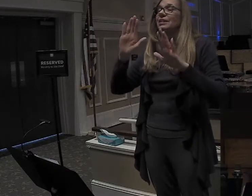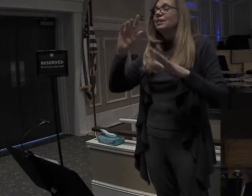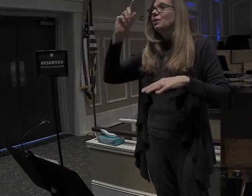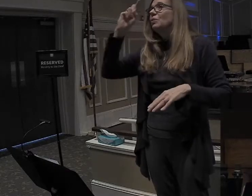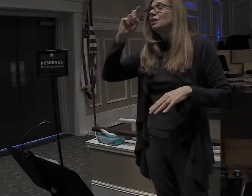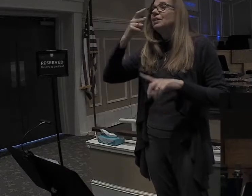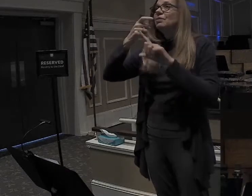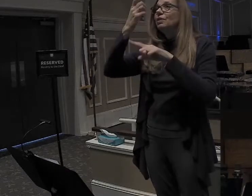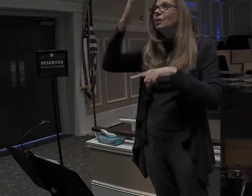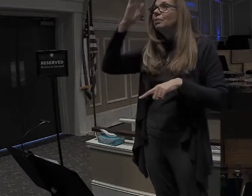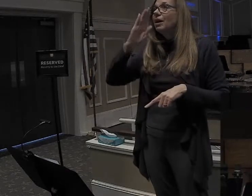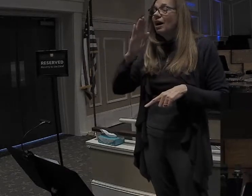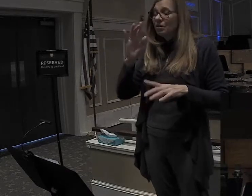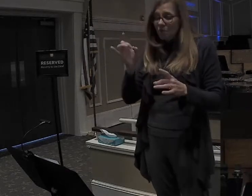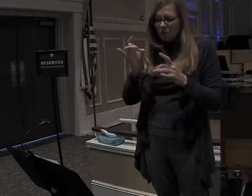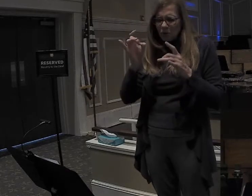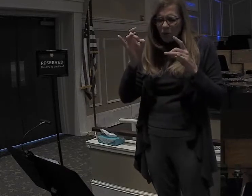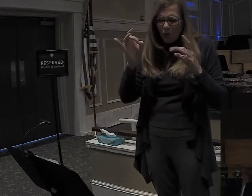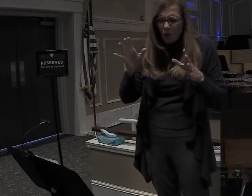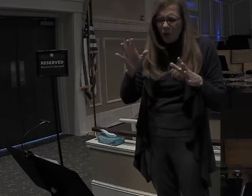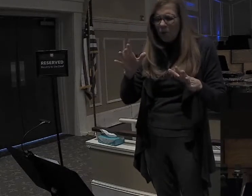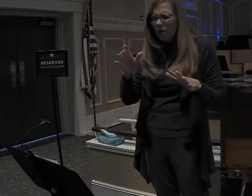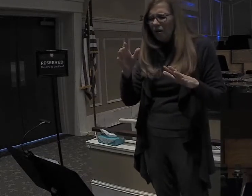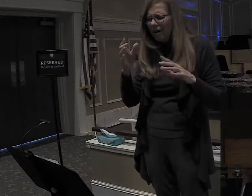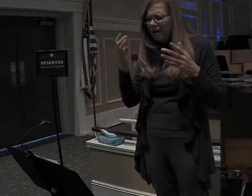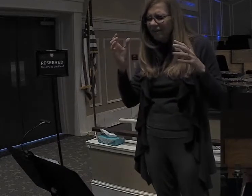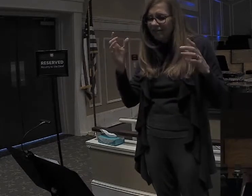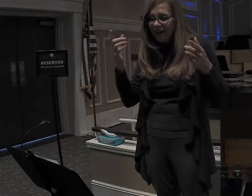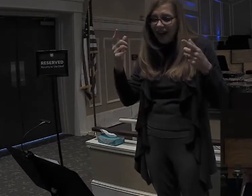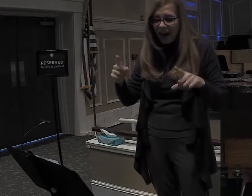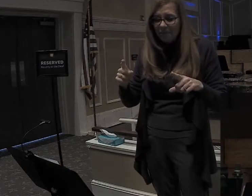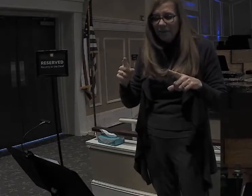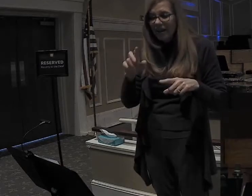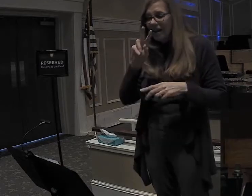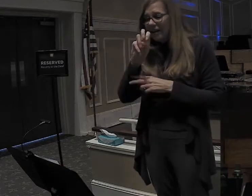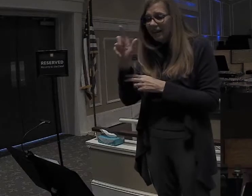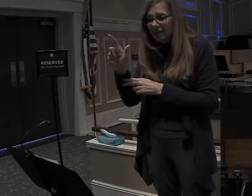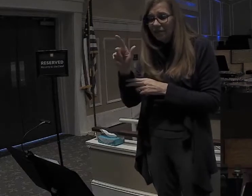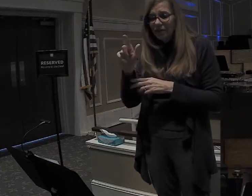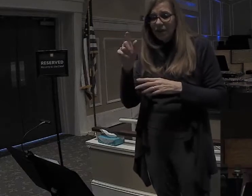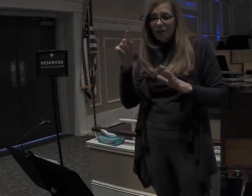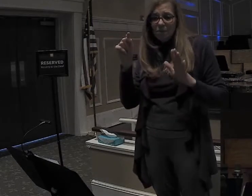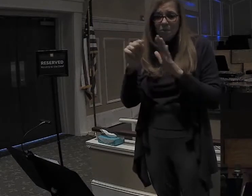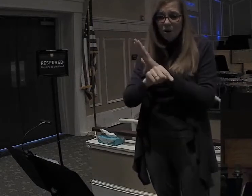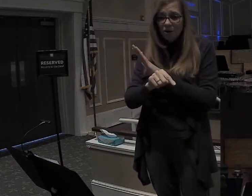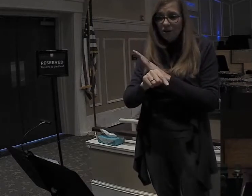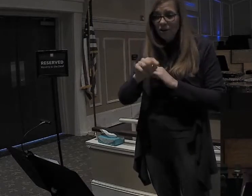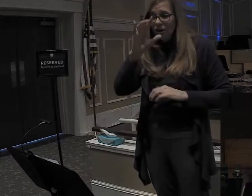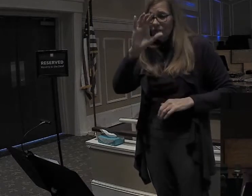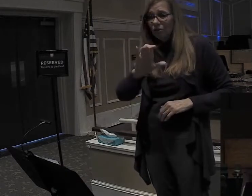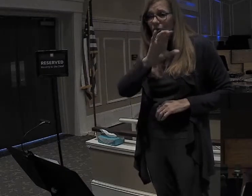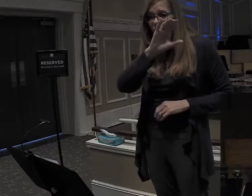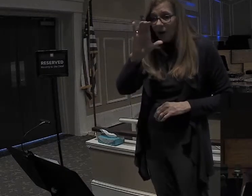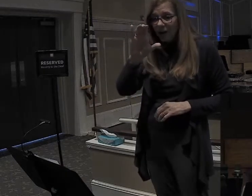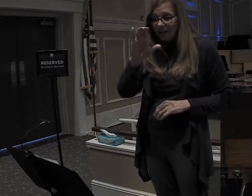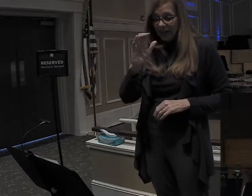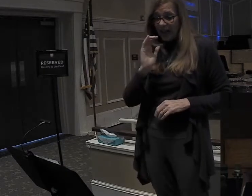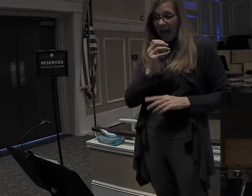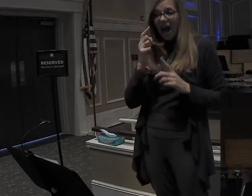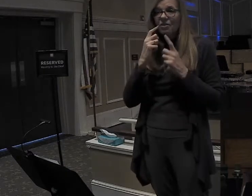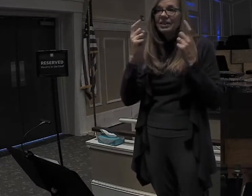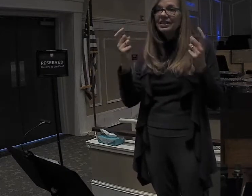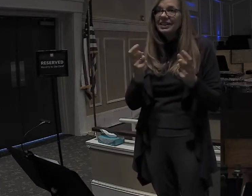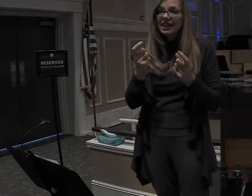most horrendous act of violence and evil and murder, the cross, our sin was paid